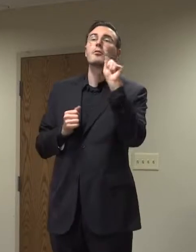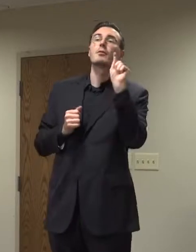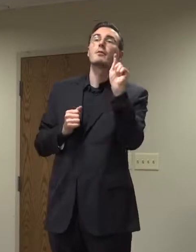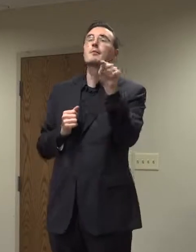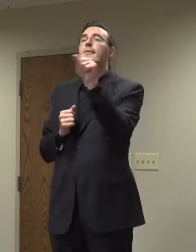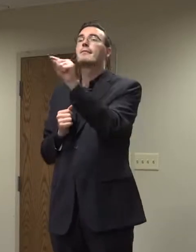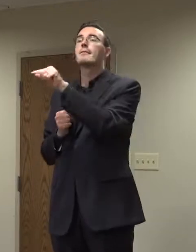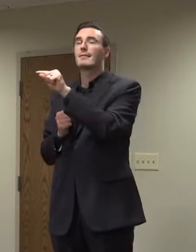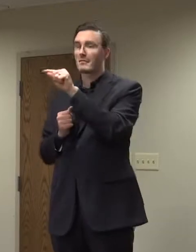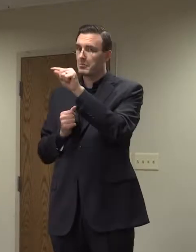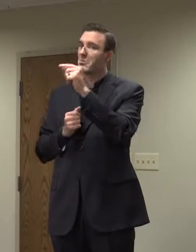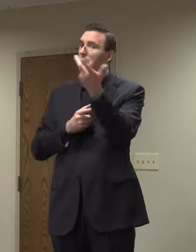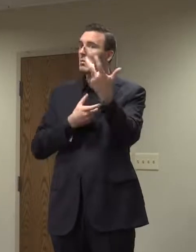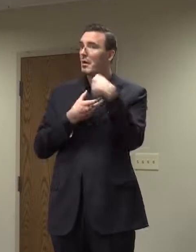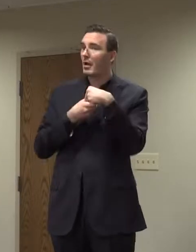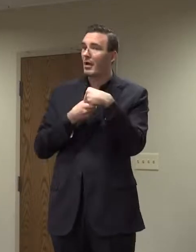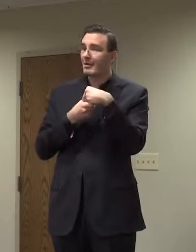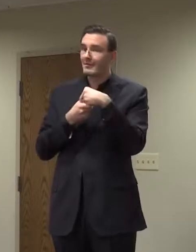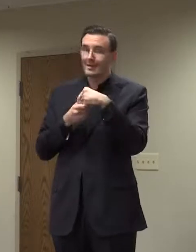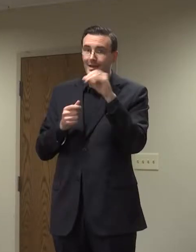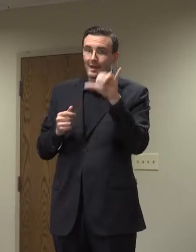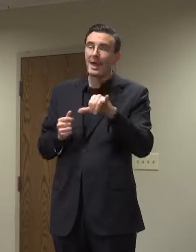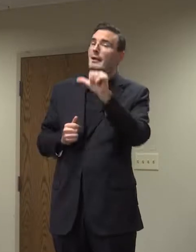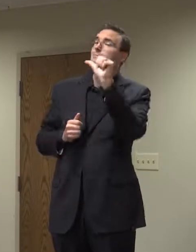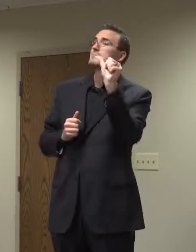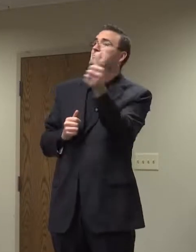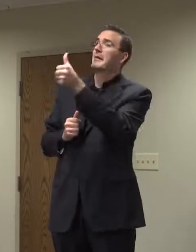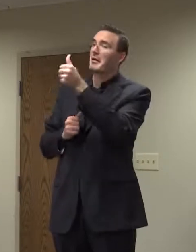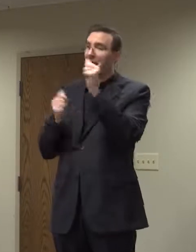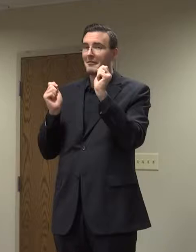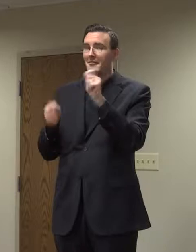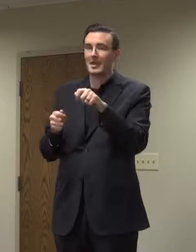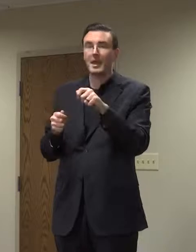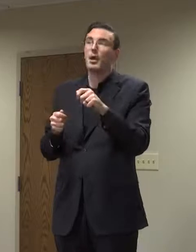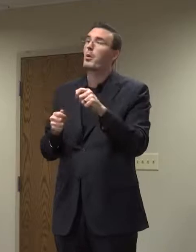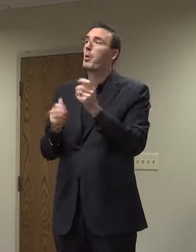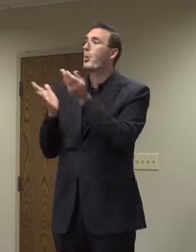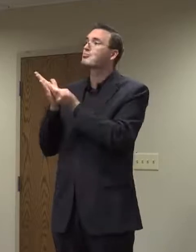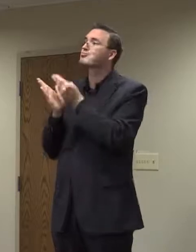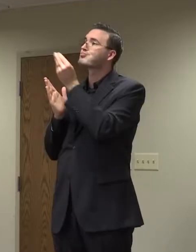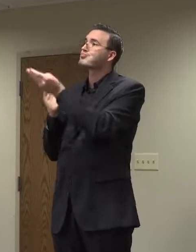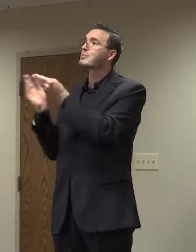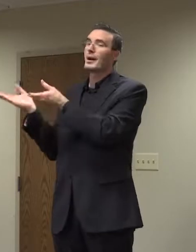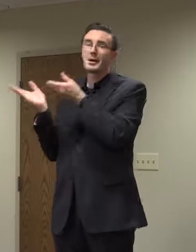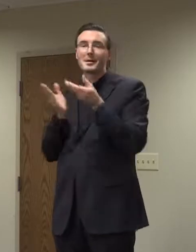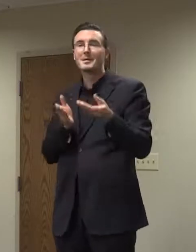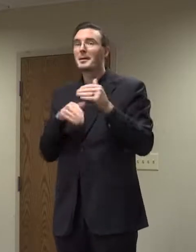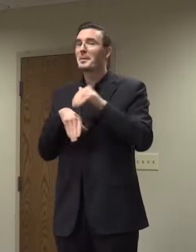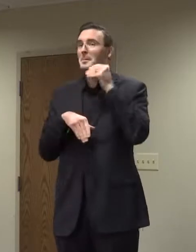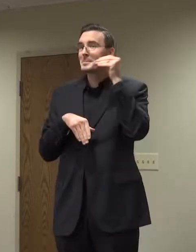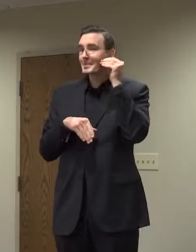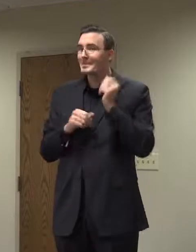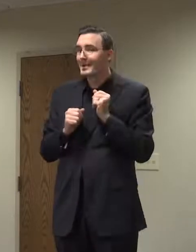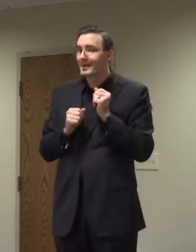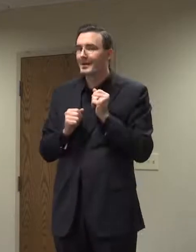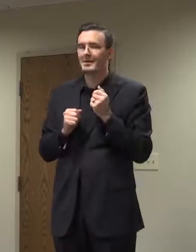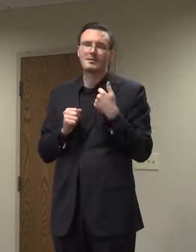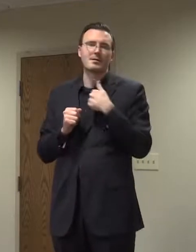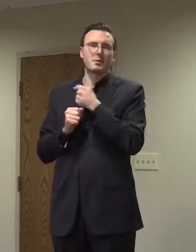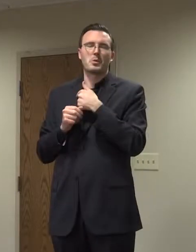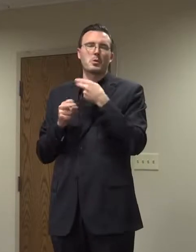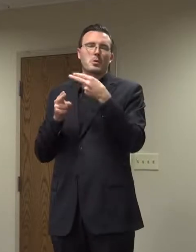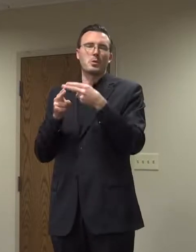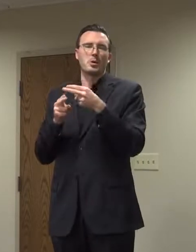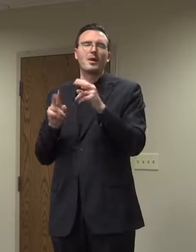a do-it-yourself test kit. This is not something that you can just pull off the shelf. While it's what we call waived or